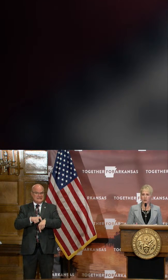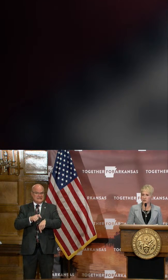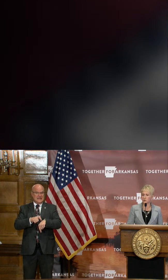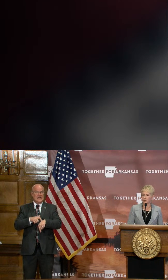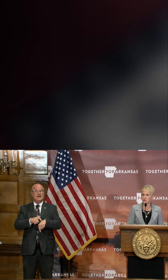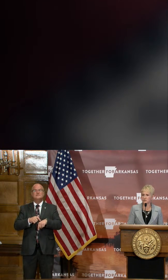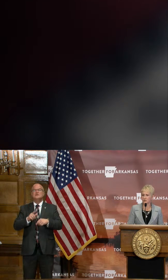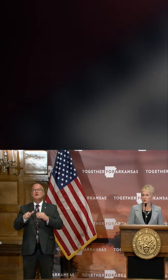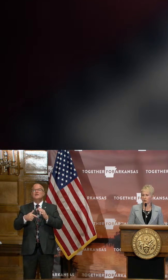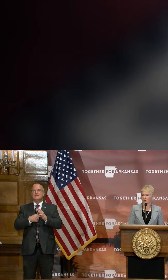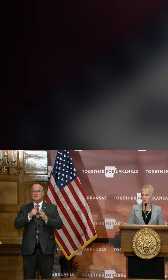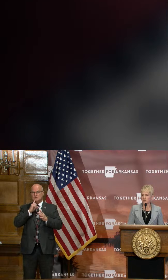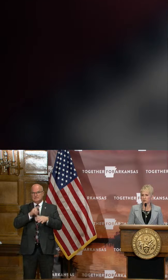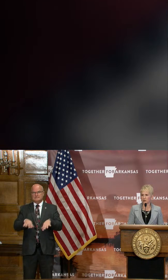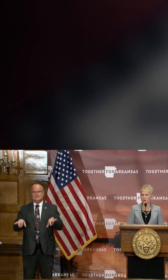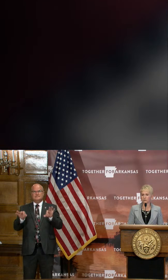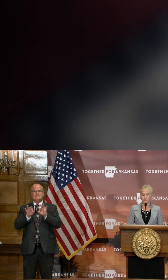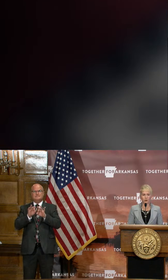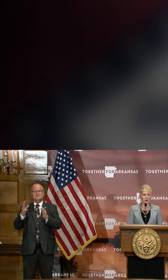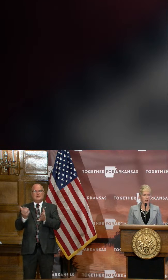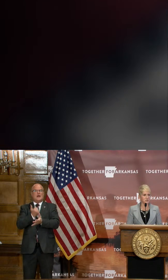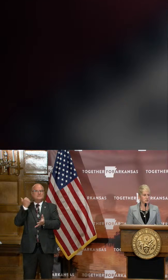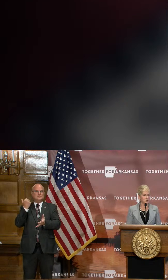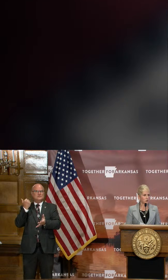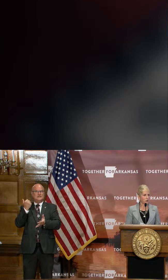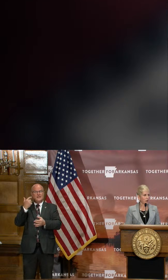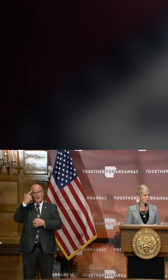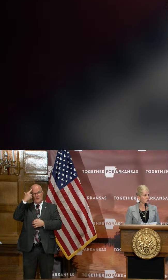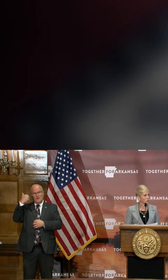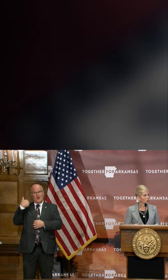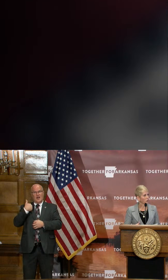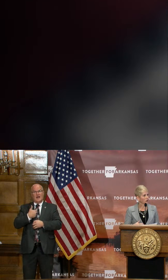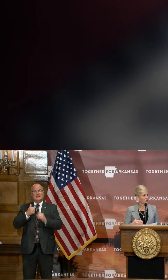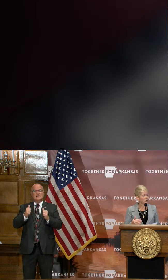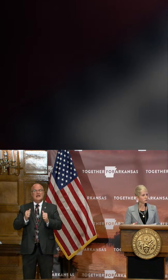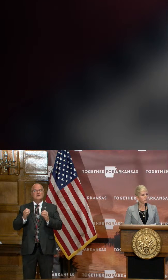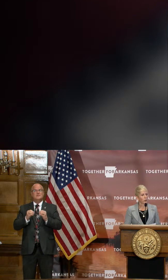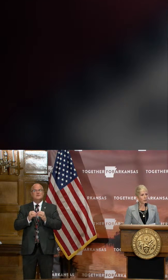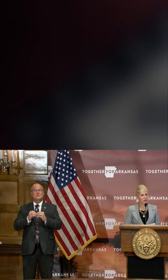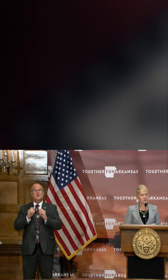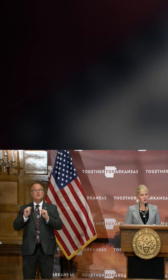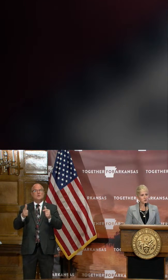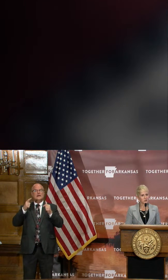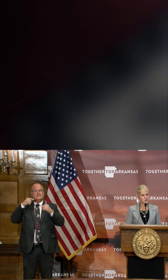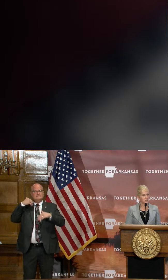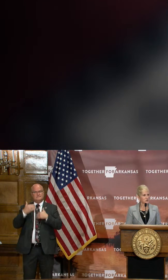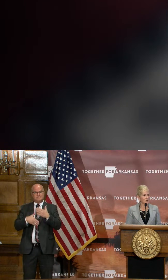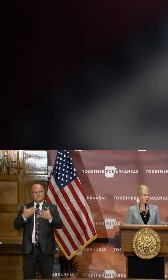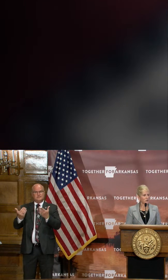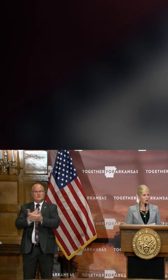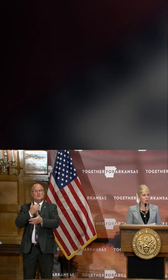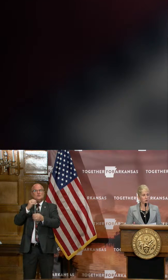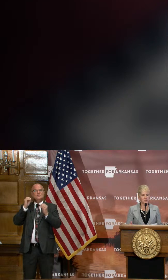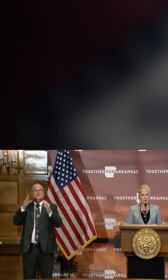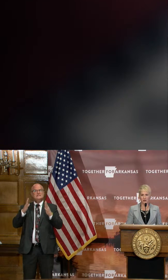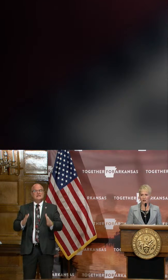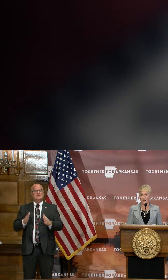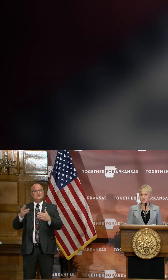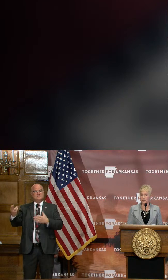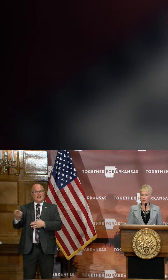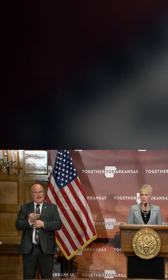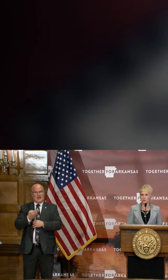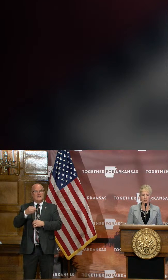So this really is a significant opportunity for us to be able to more quickly get new teachers able to